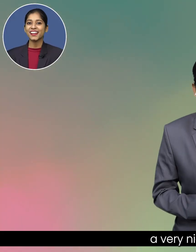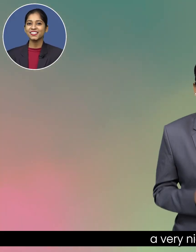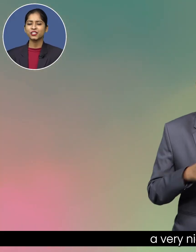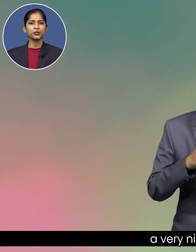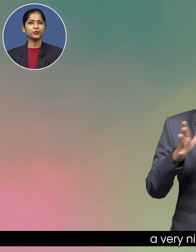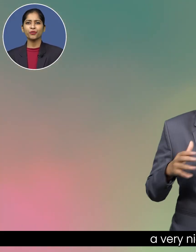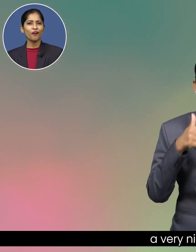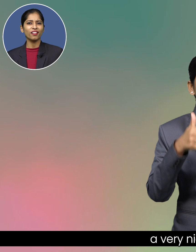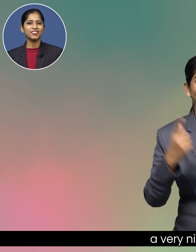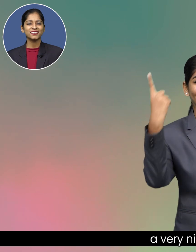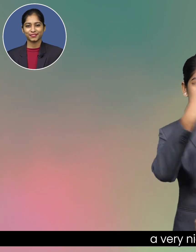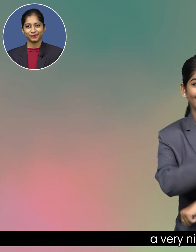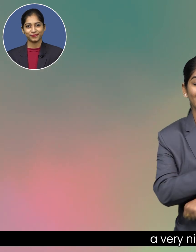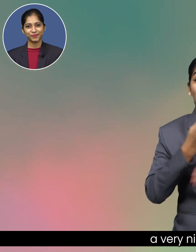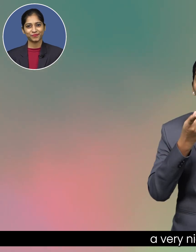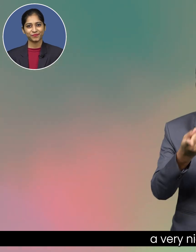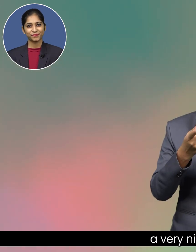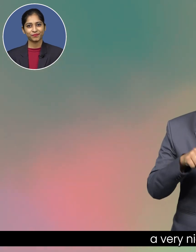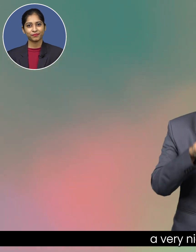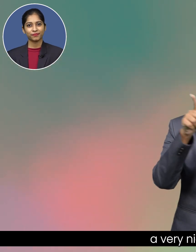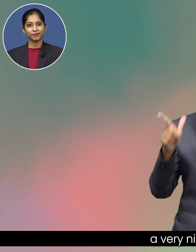A very nice day to you all.